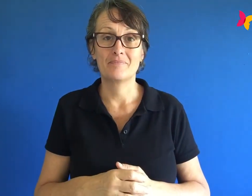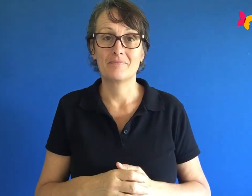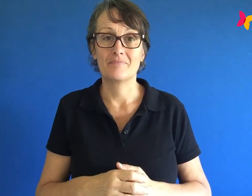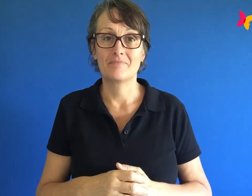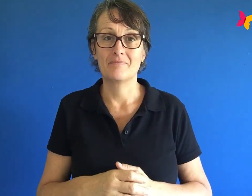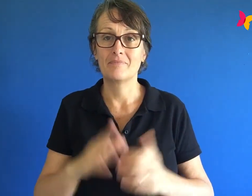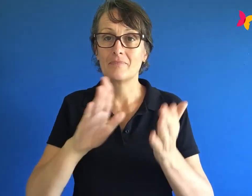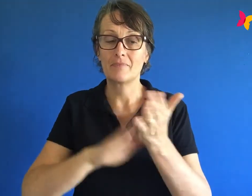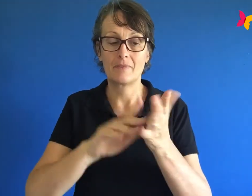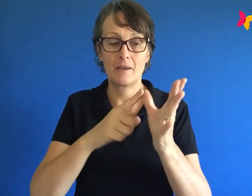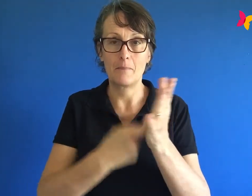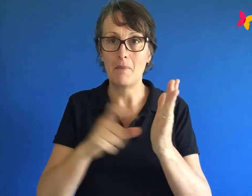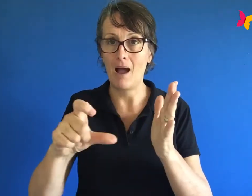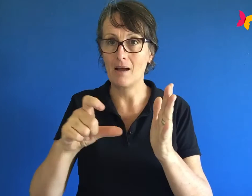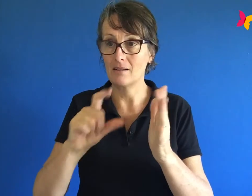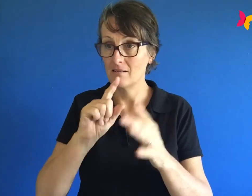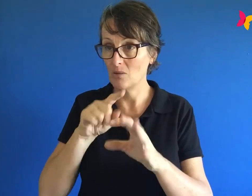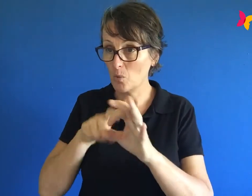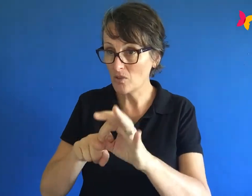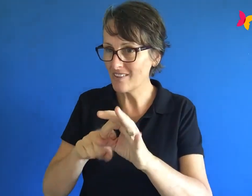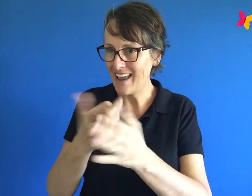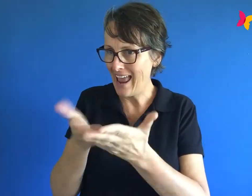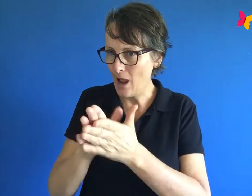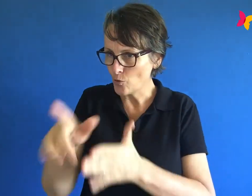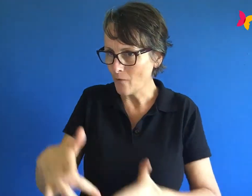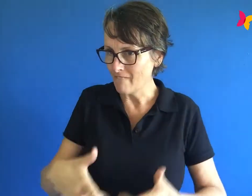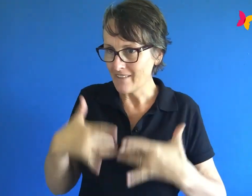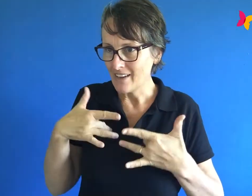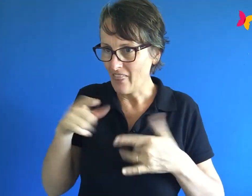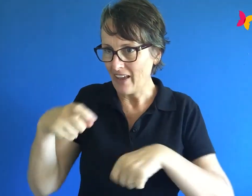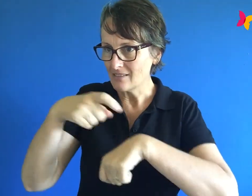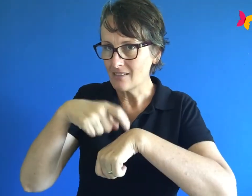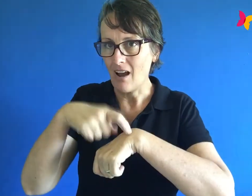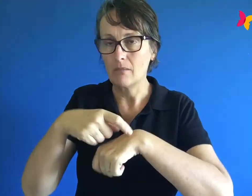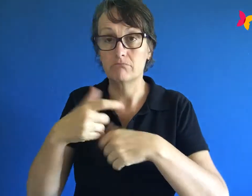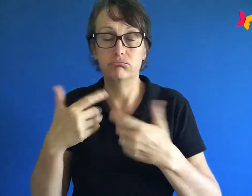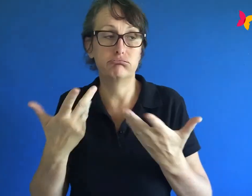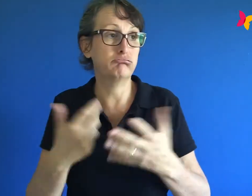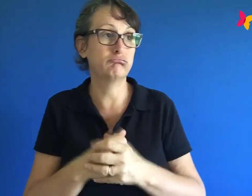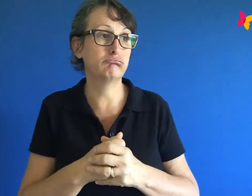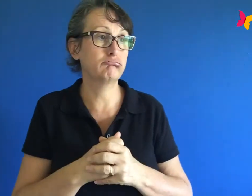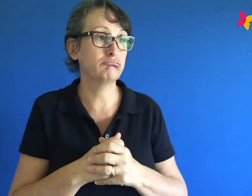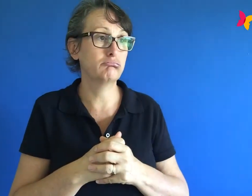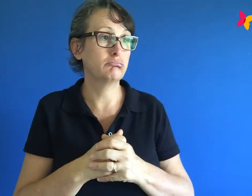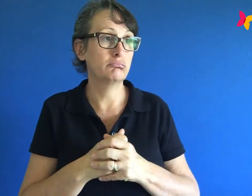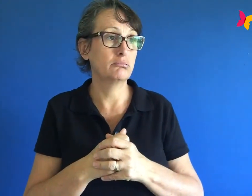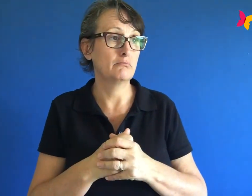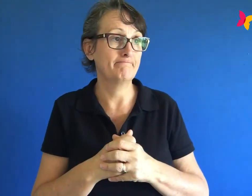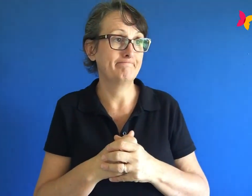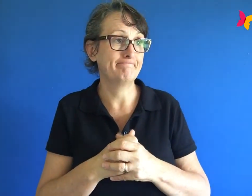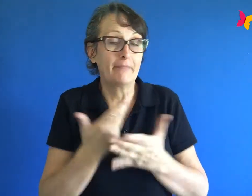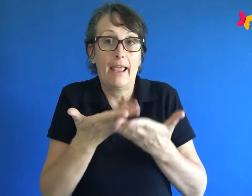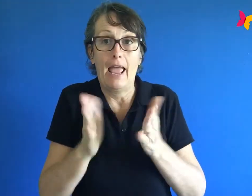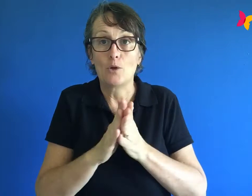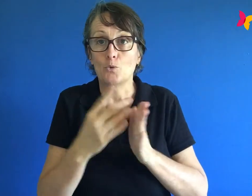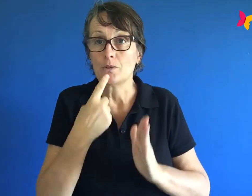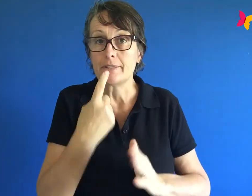don't know whether that impact can be kind of summed up in a few words. It feels like a part